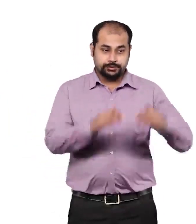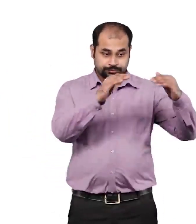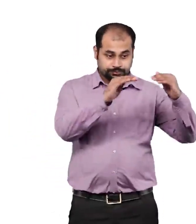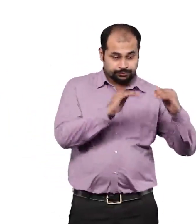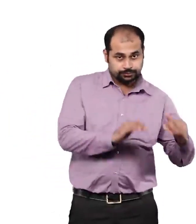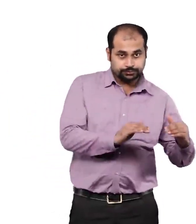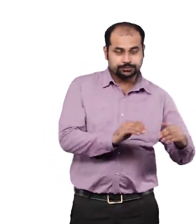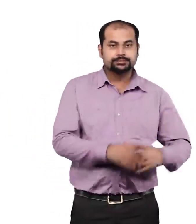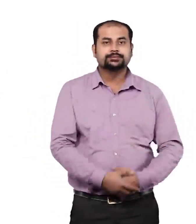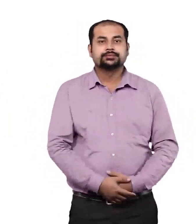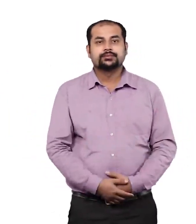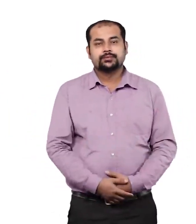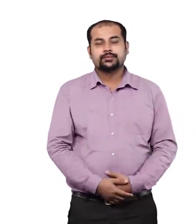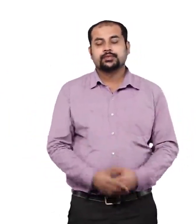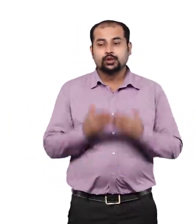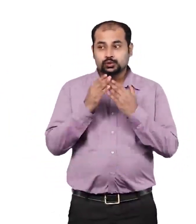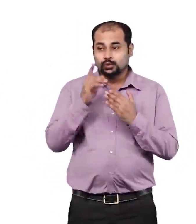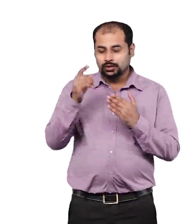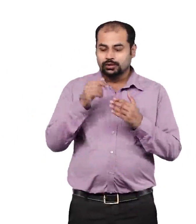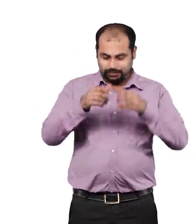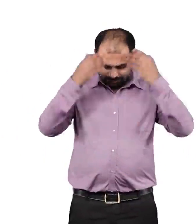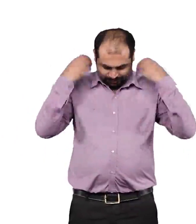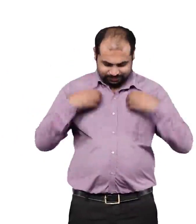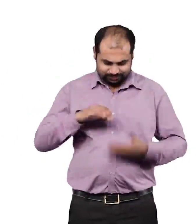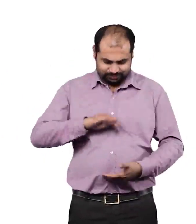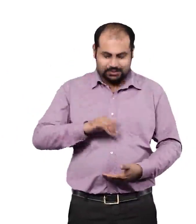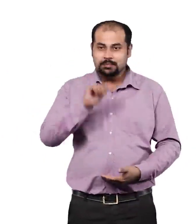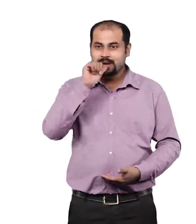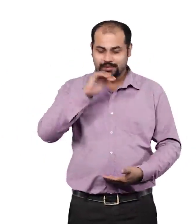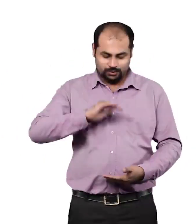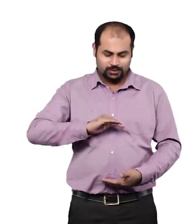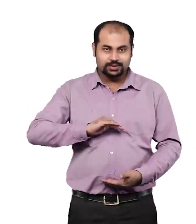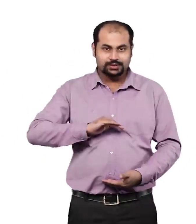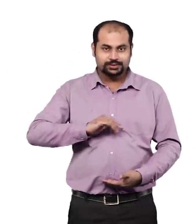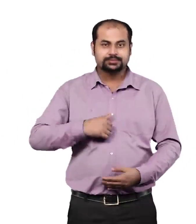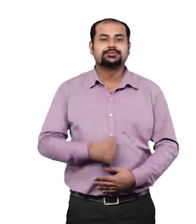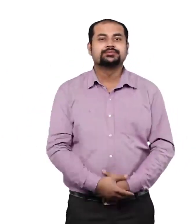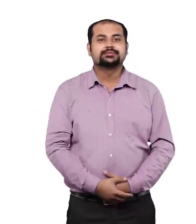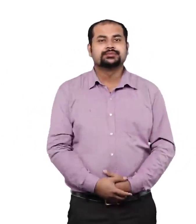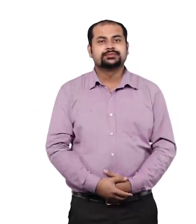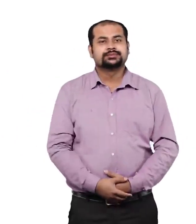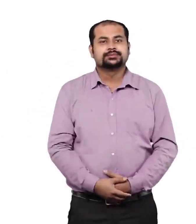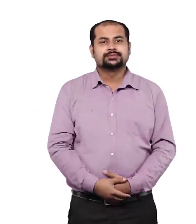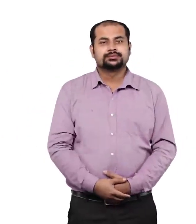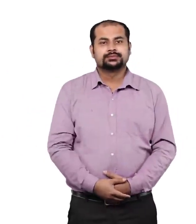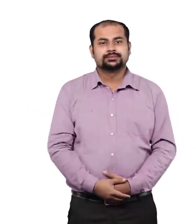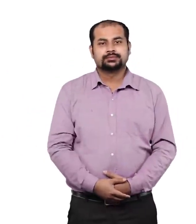Row 6. Column 1, name of the thing, water bottle. Column